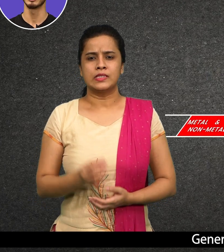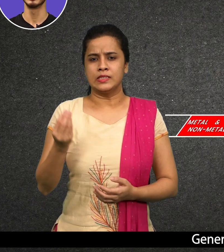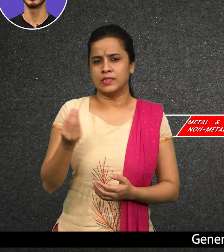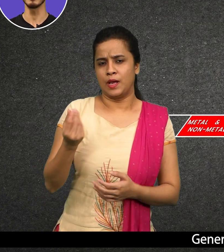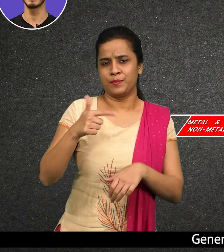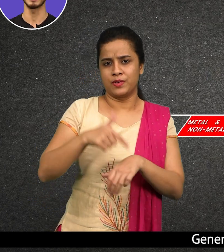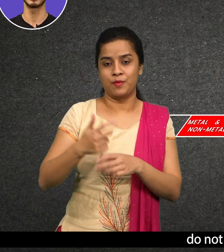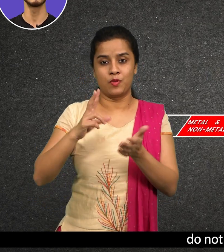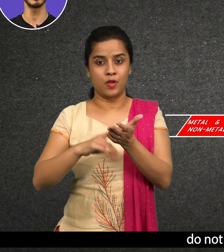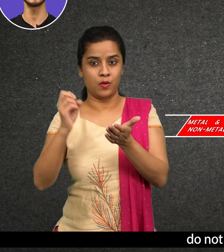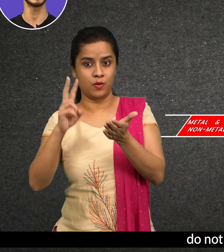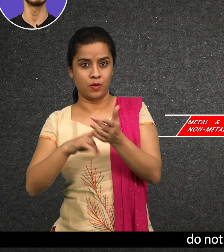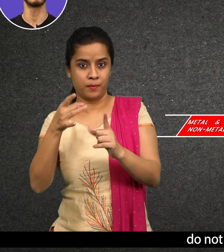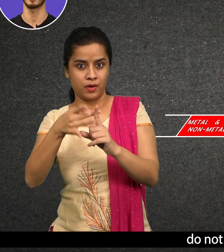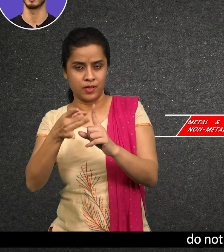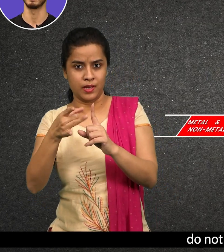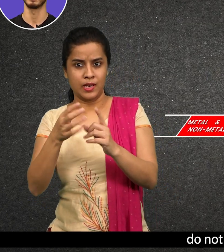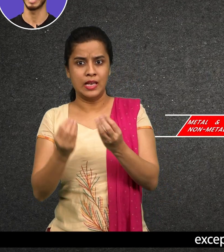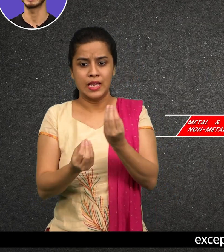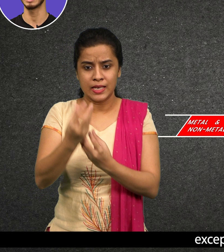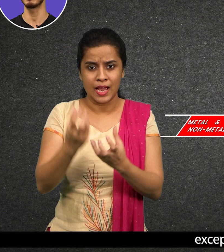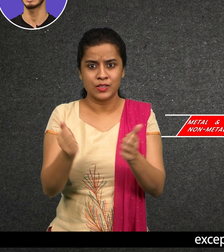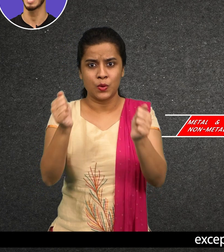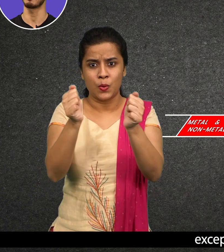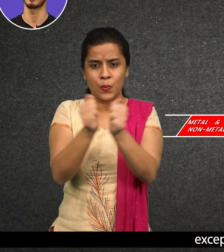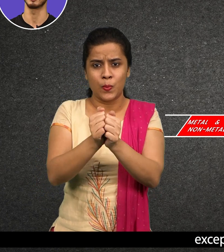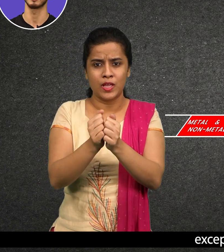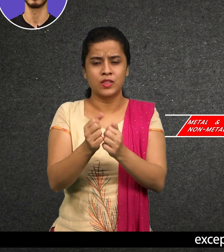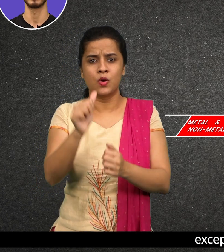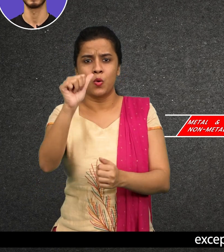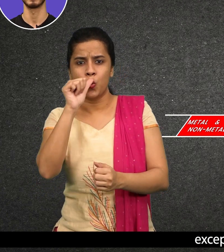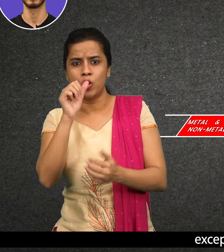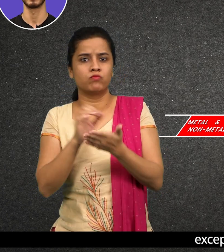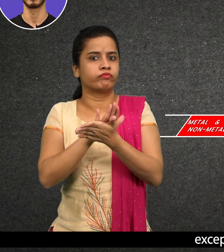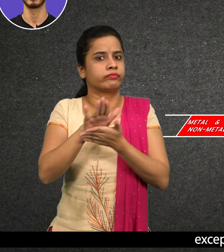Generally, non-metals do not react with water except the halogens.